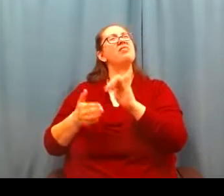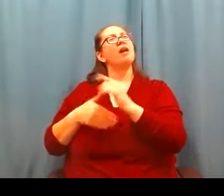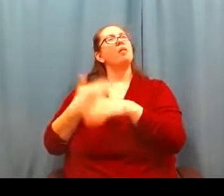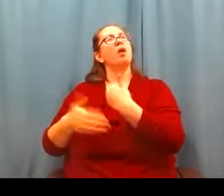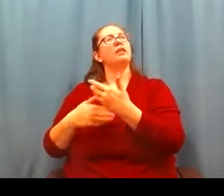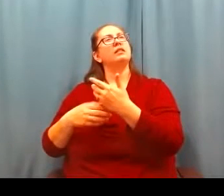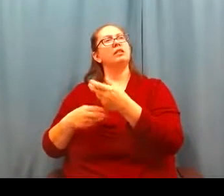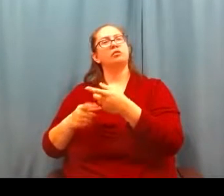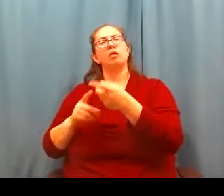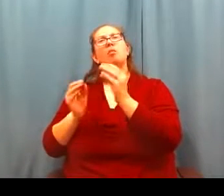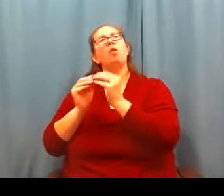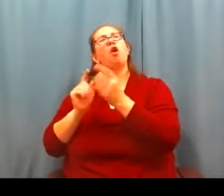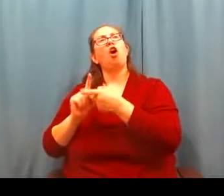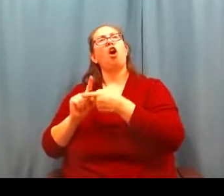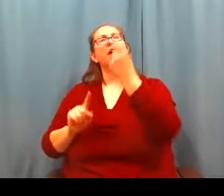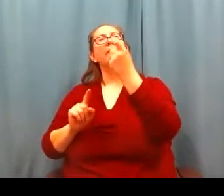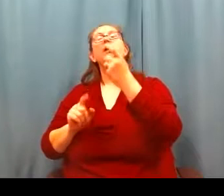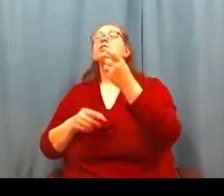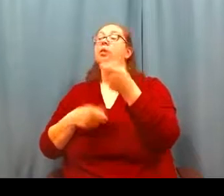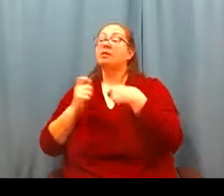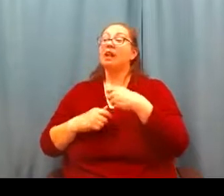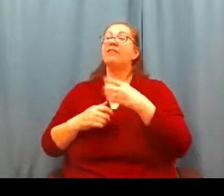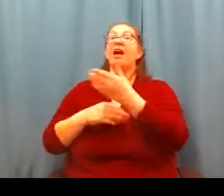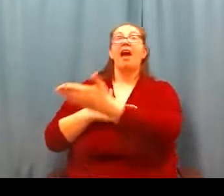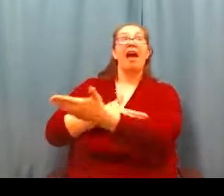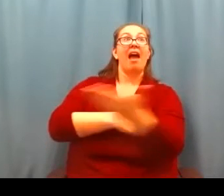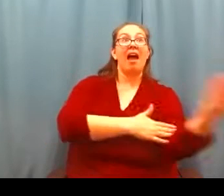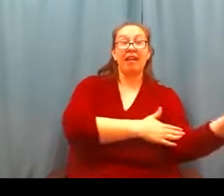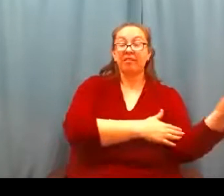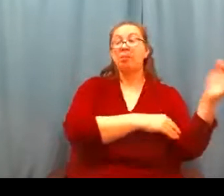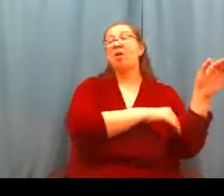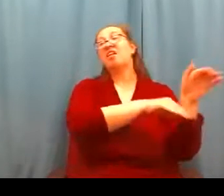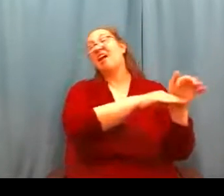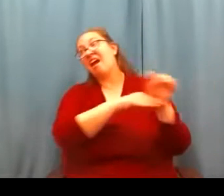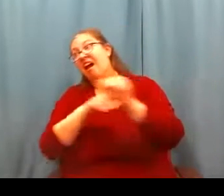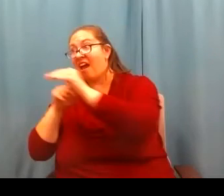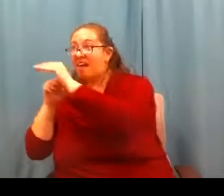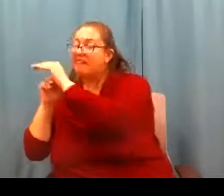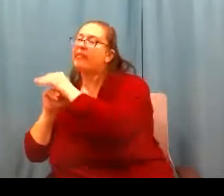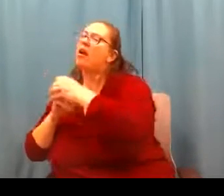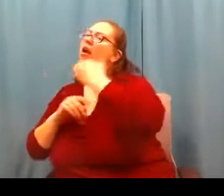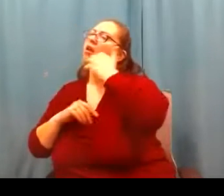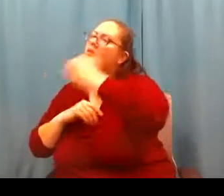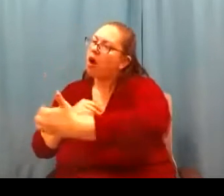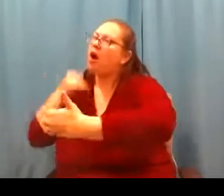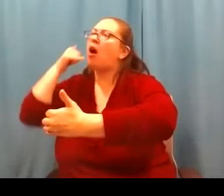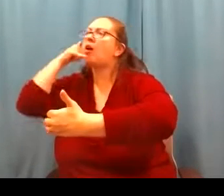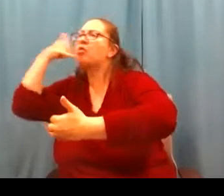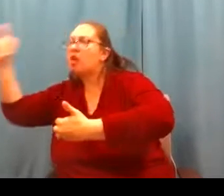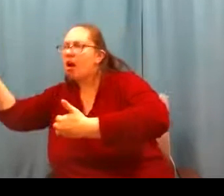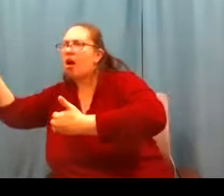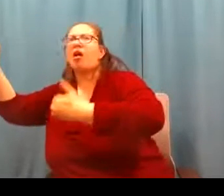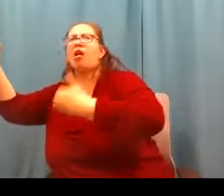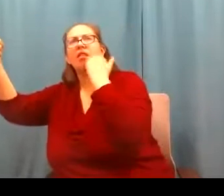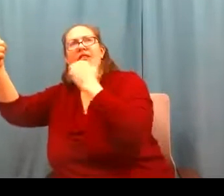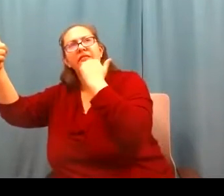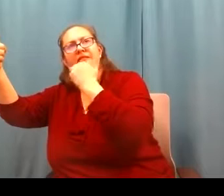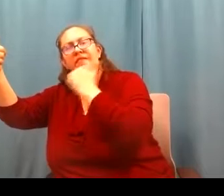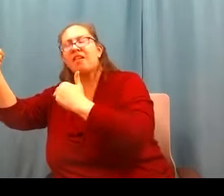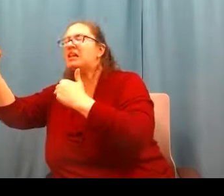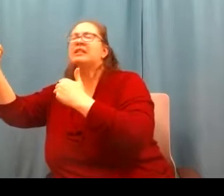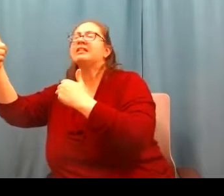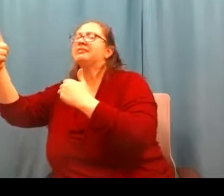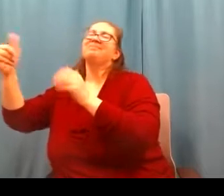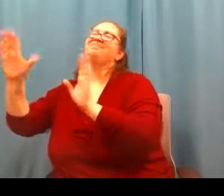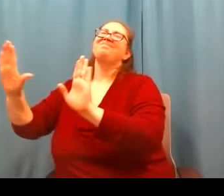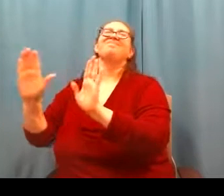to call an individual every morning and evening to obtain their temperature, as well as do a symptom survey, this